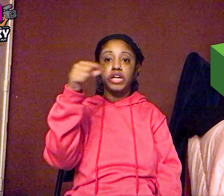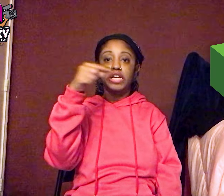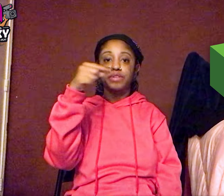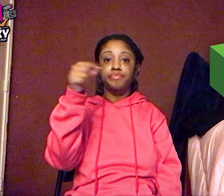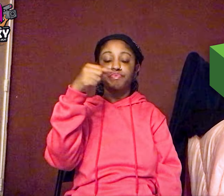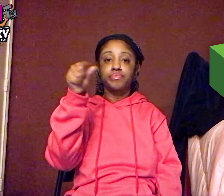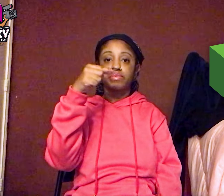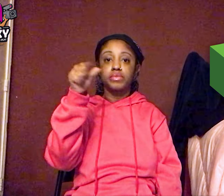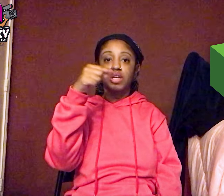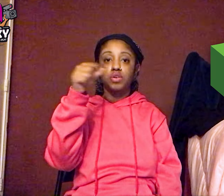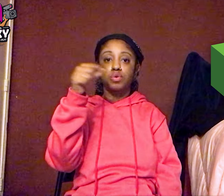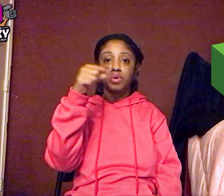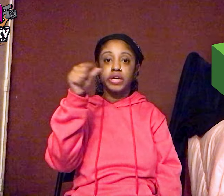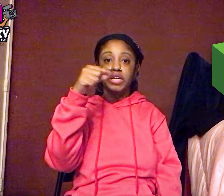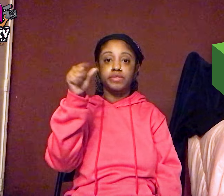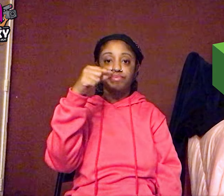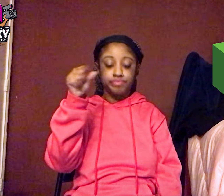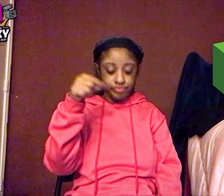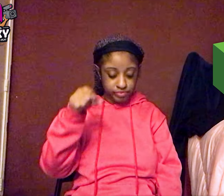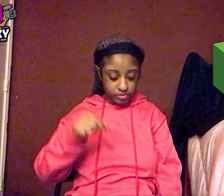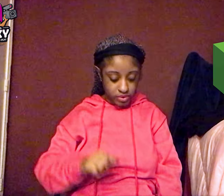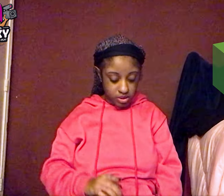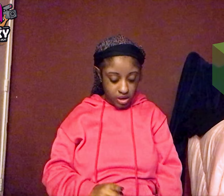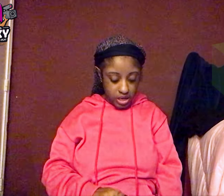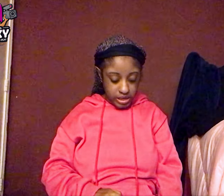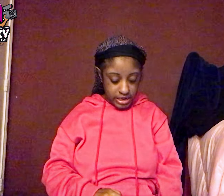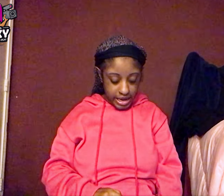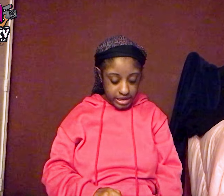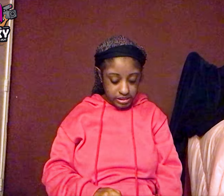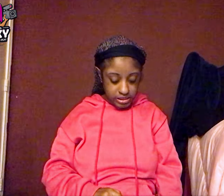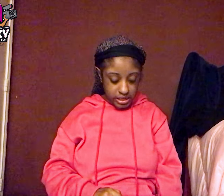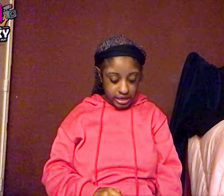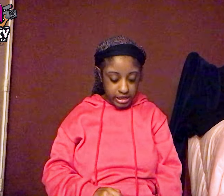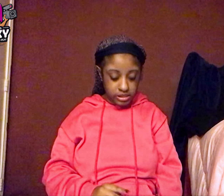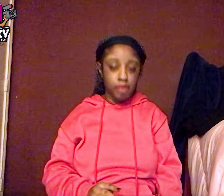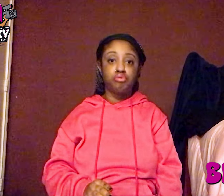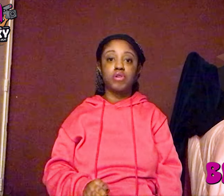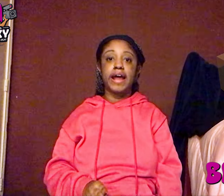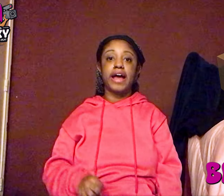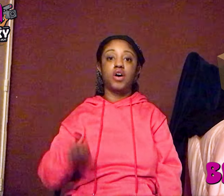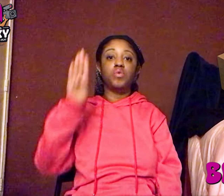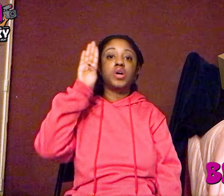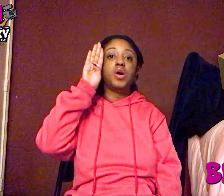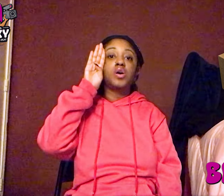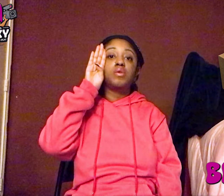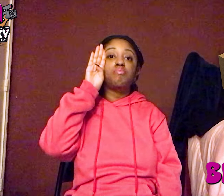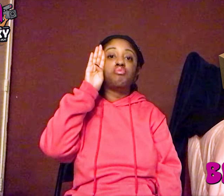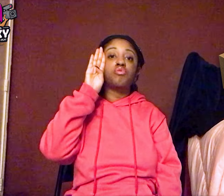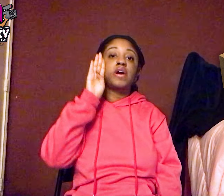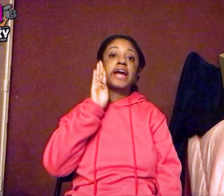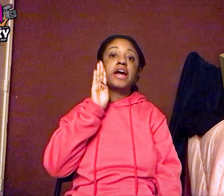Green. Green. Next is brown.